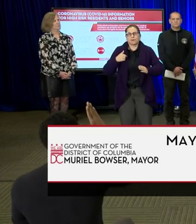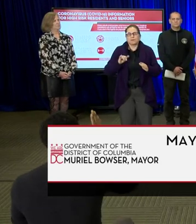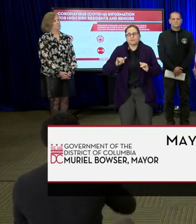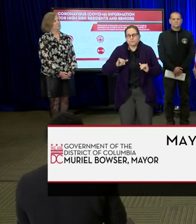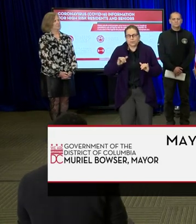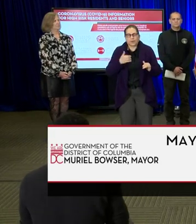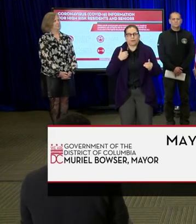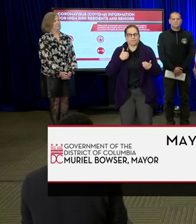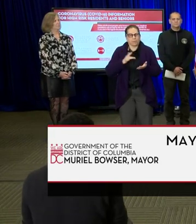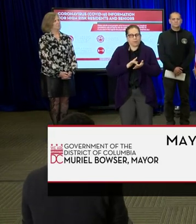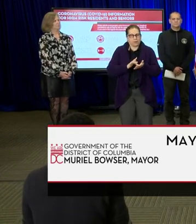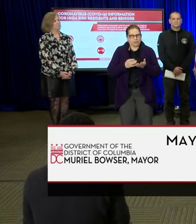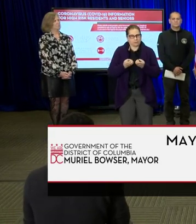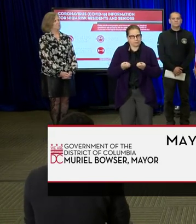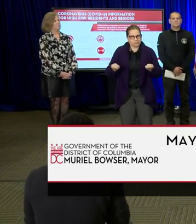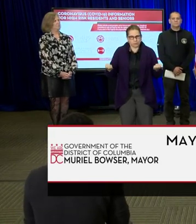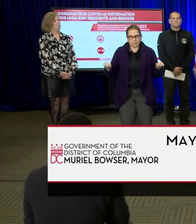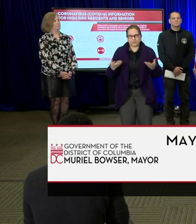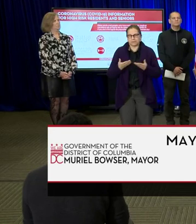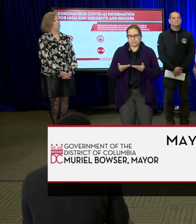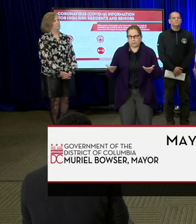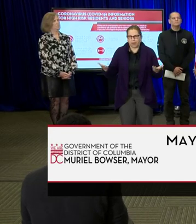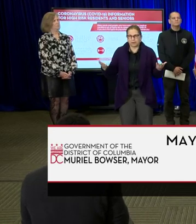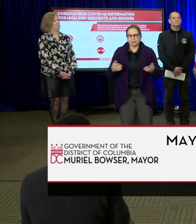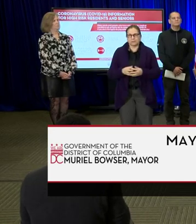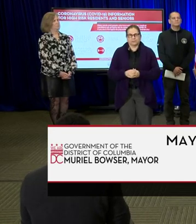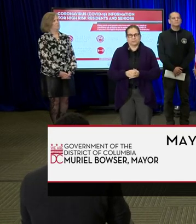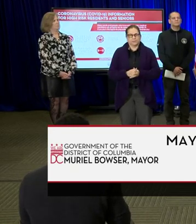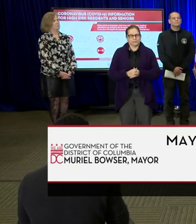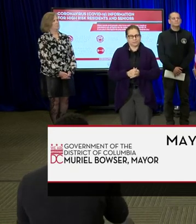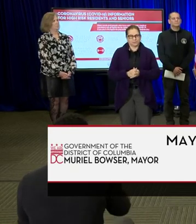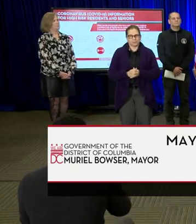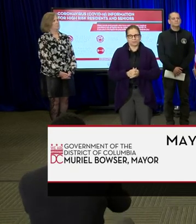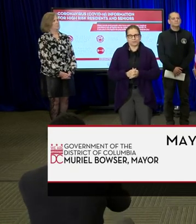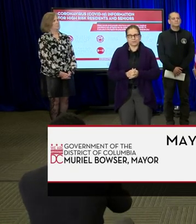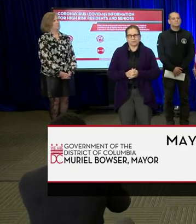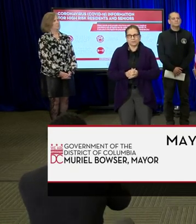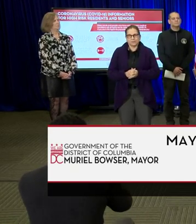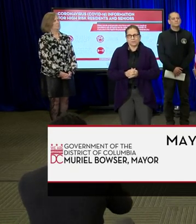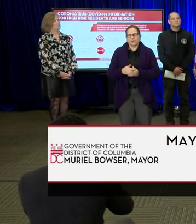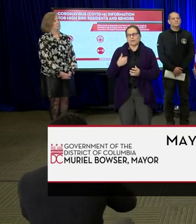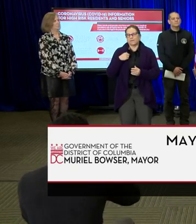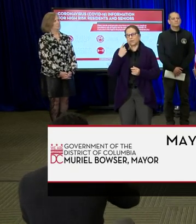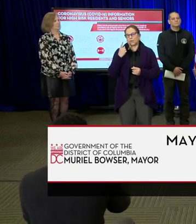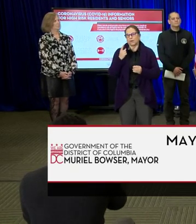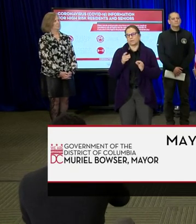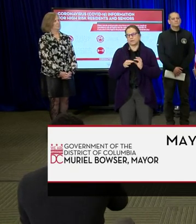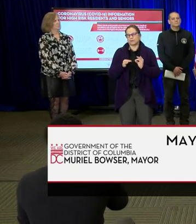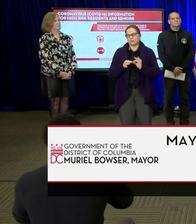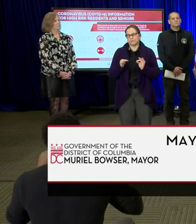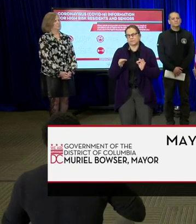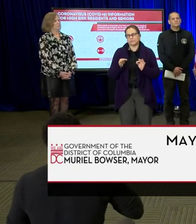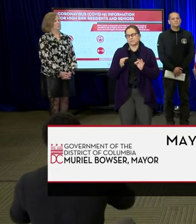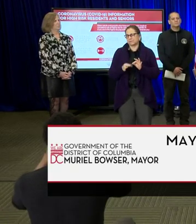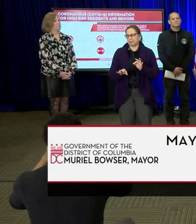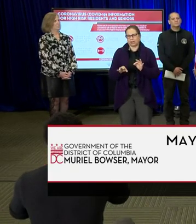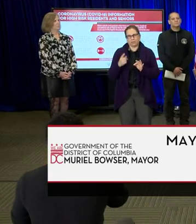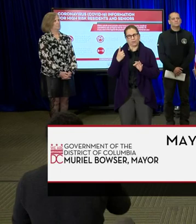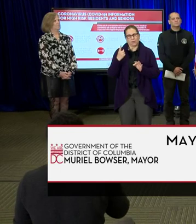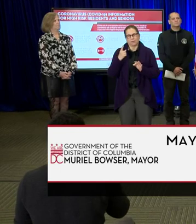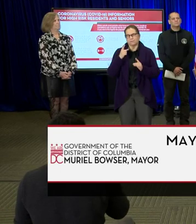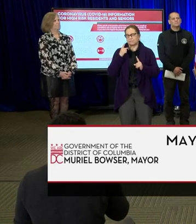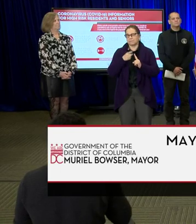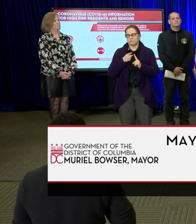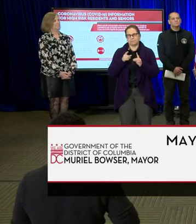So let me start by one simple message, that we are asking everybody to be a good neighbor and stay at home. Stay at